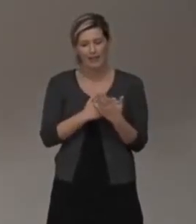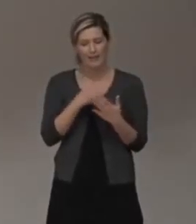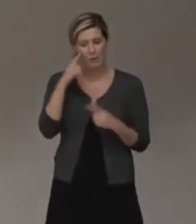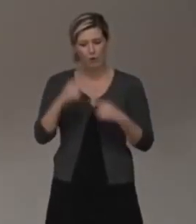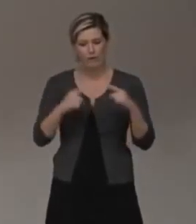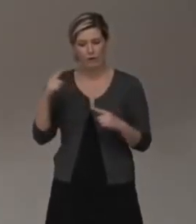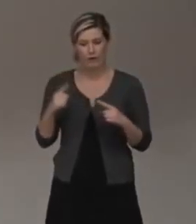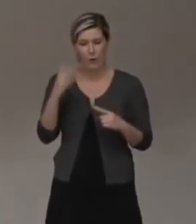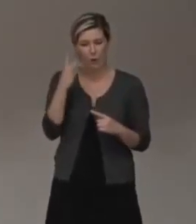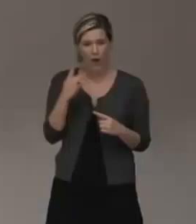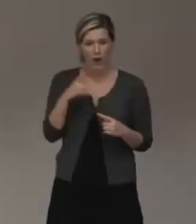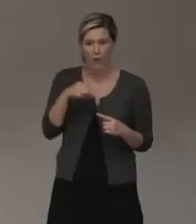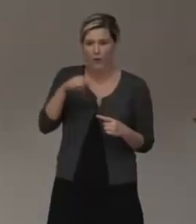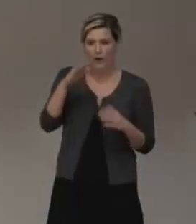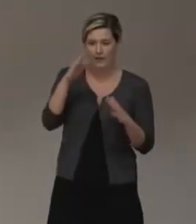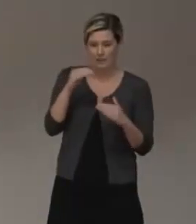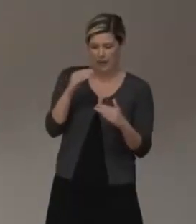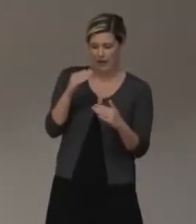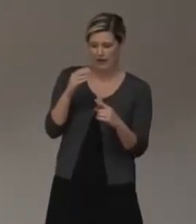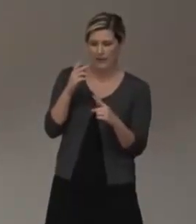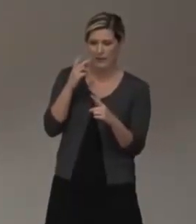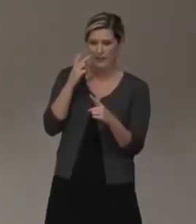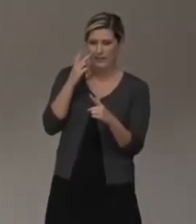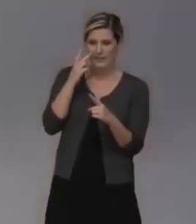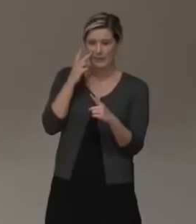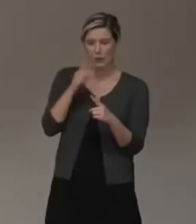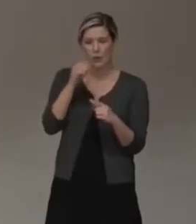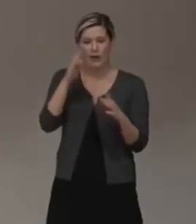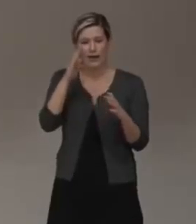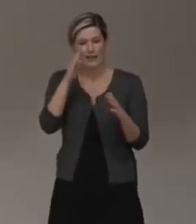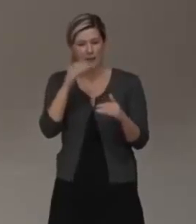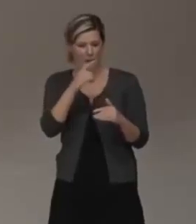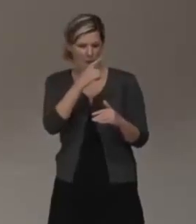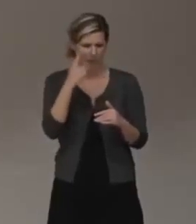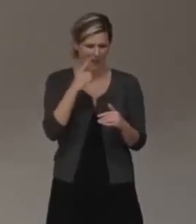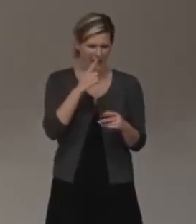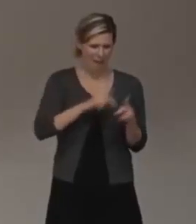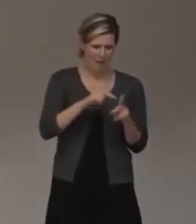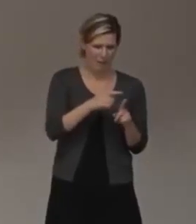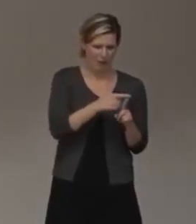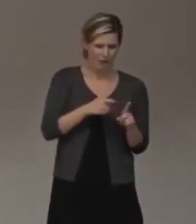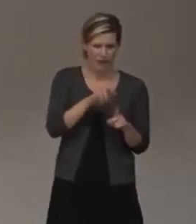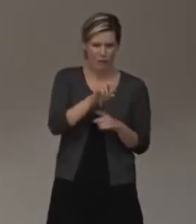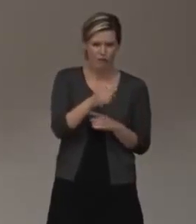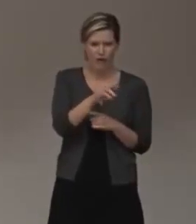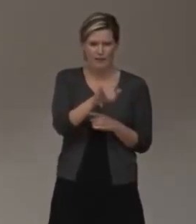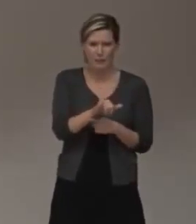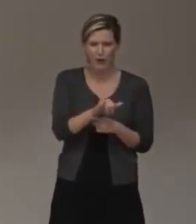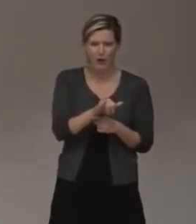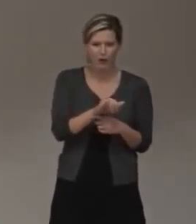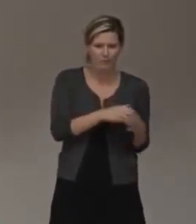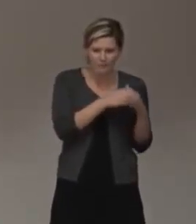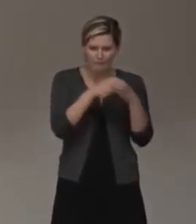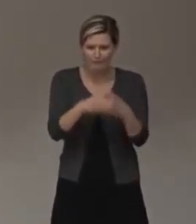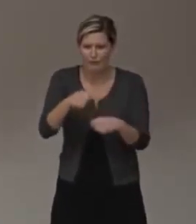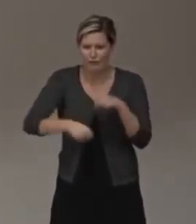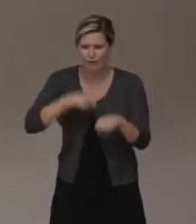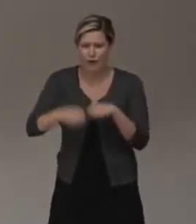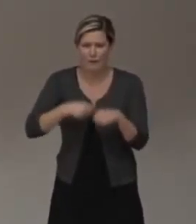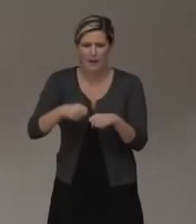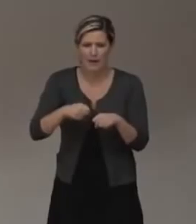you expect. You don't expect a group of, you know, black folks in Roxbury to be a coordinated riding group. And we